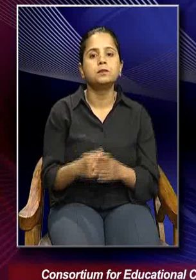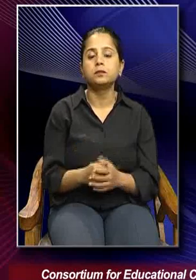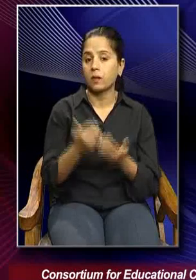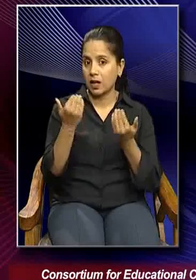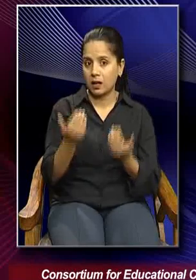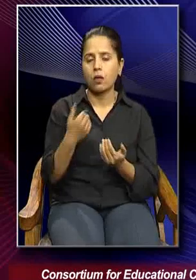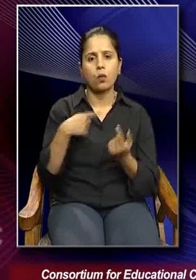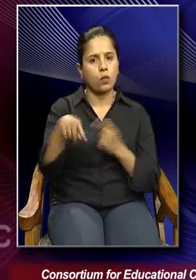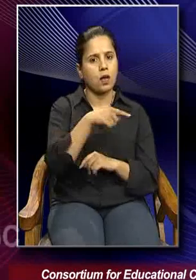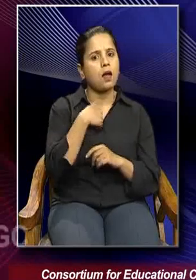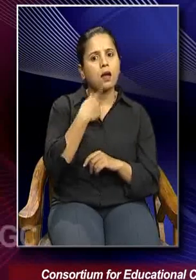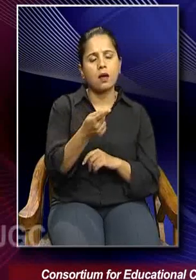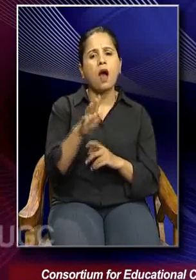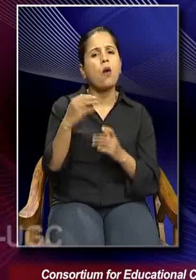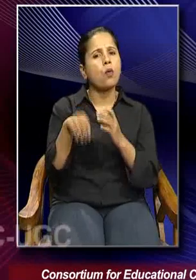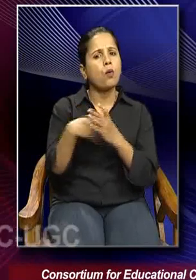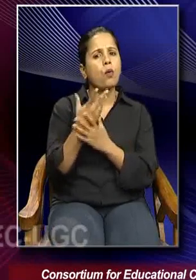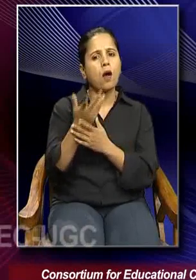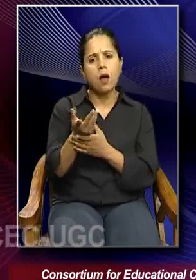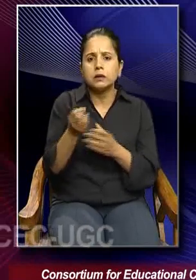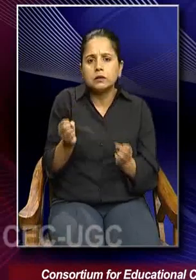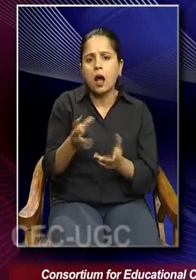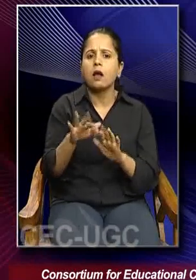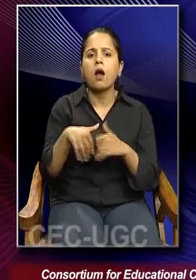Now, how will this evolution take place?